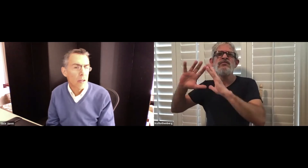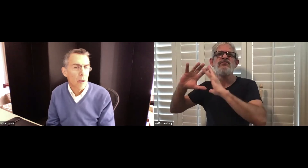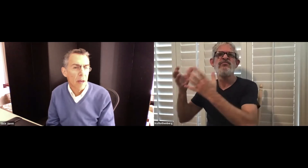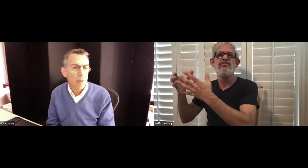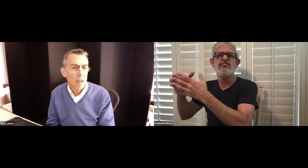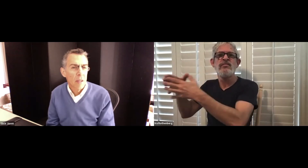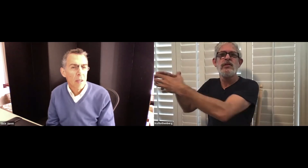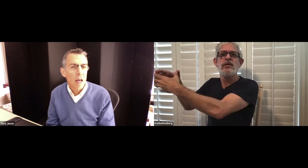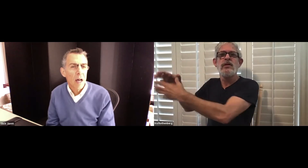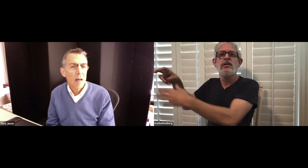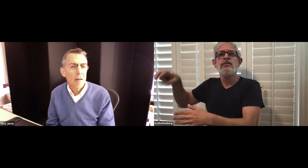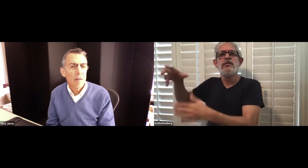perhaps,